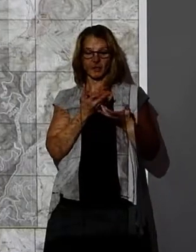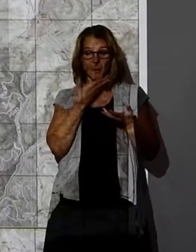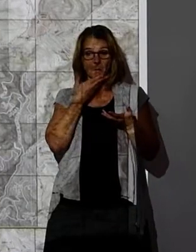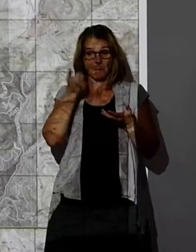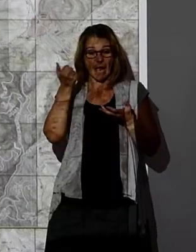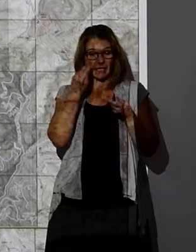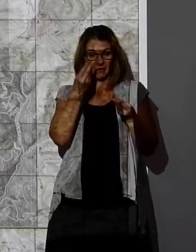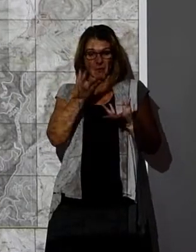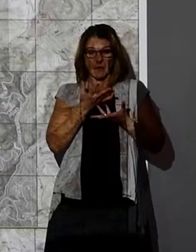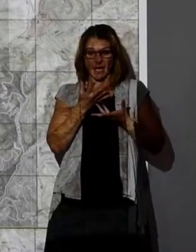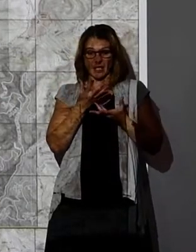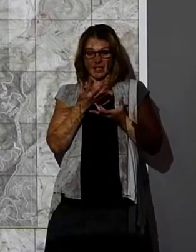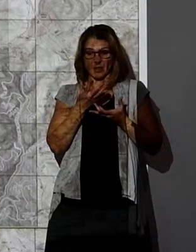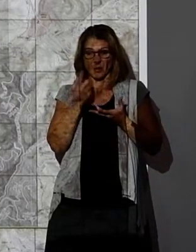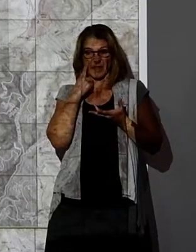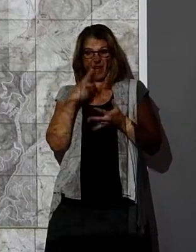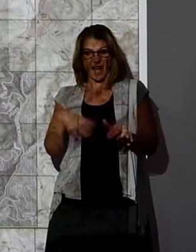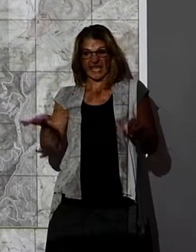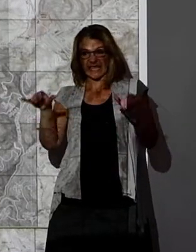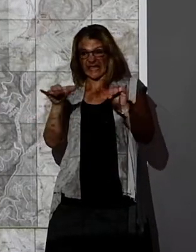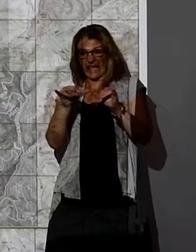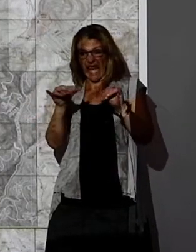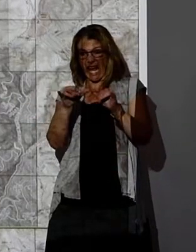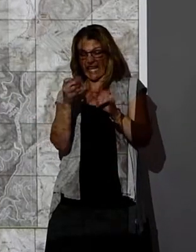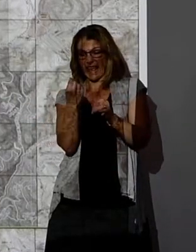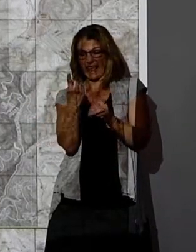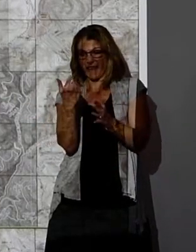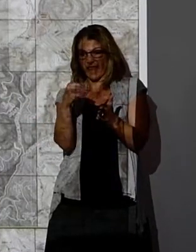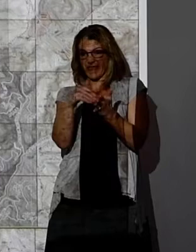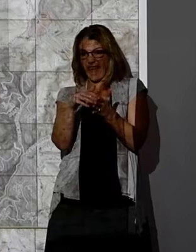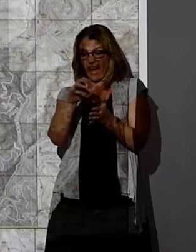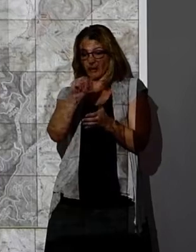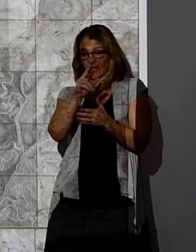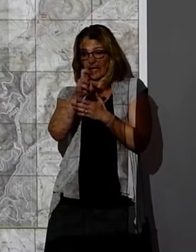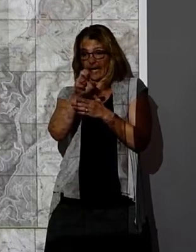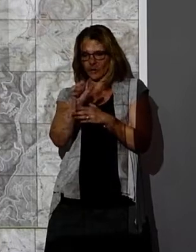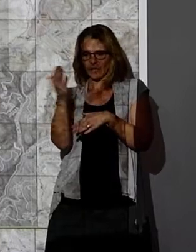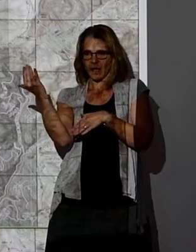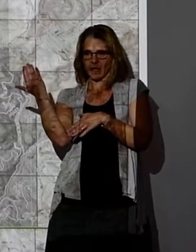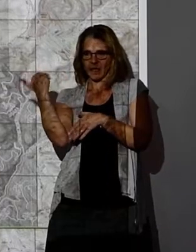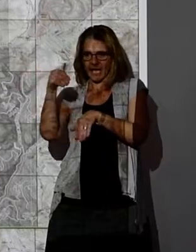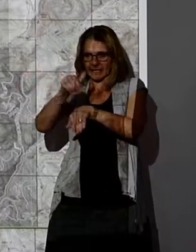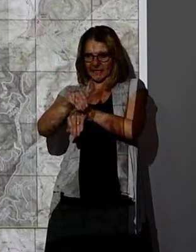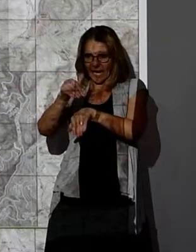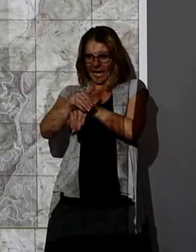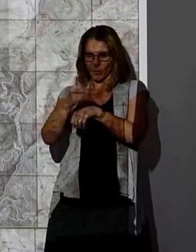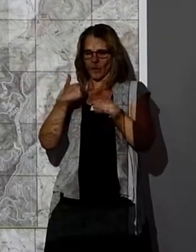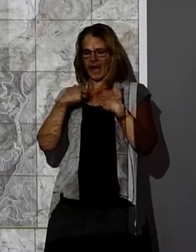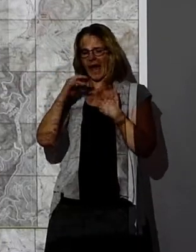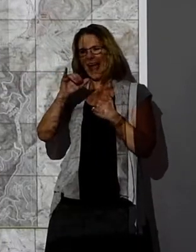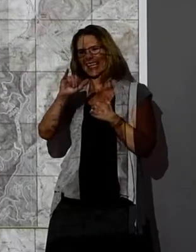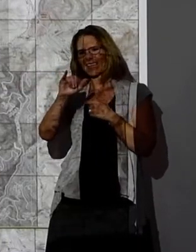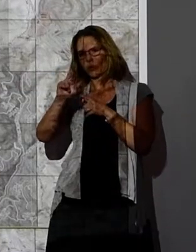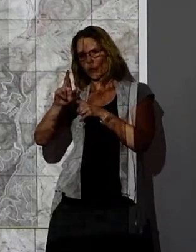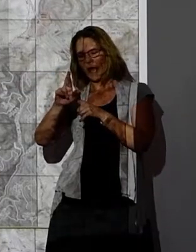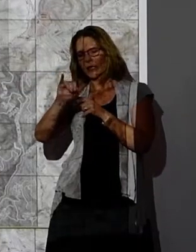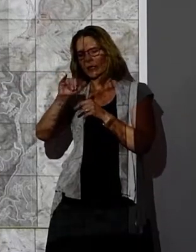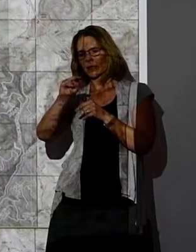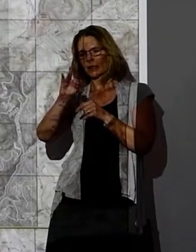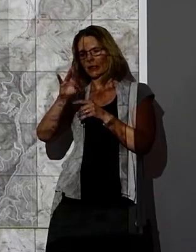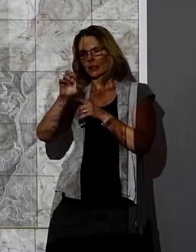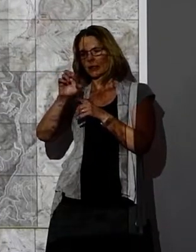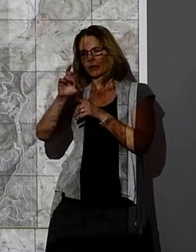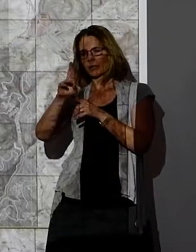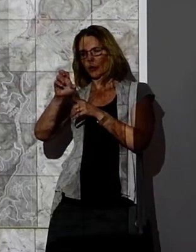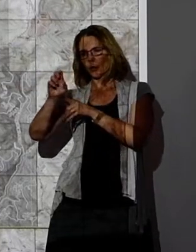information, at one point we said the fire size was about 11,000 acres. Last night we flew an infrared flight, and that is a really